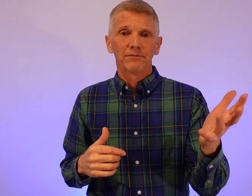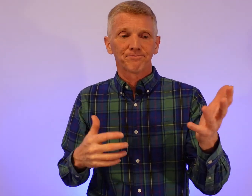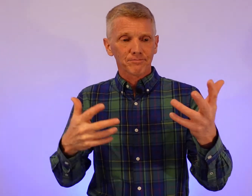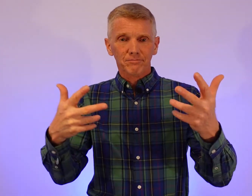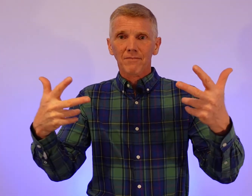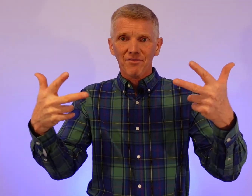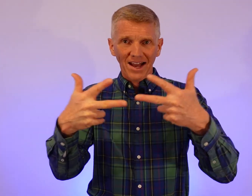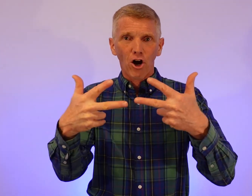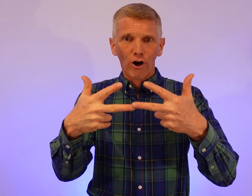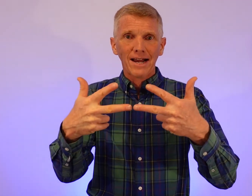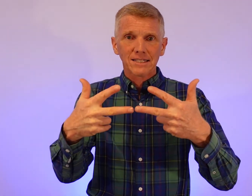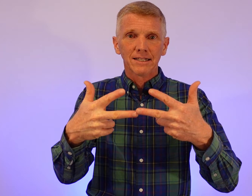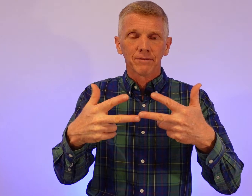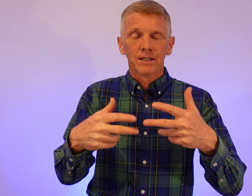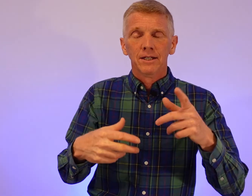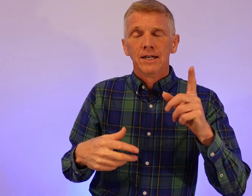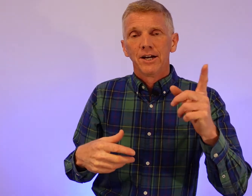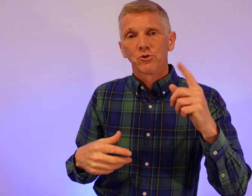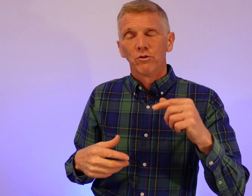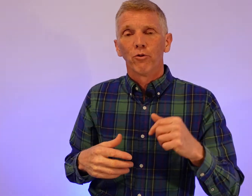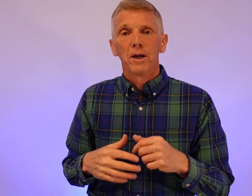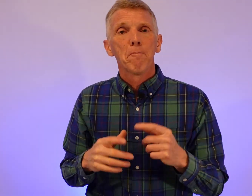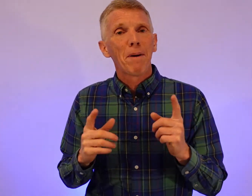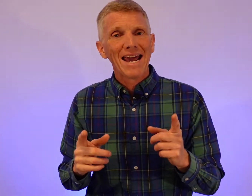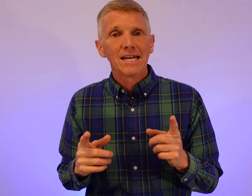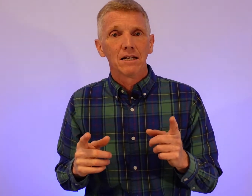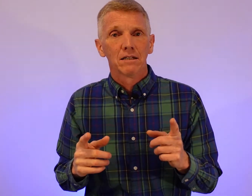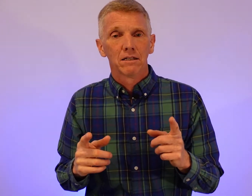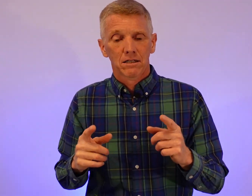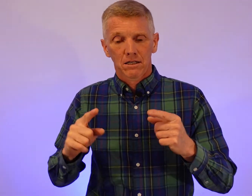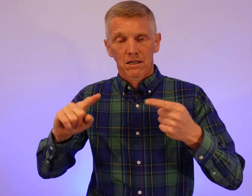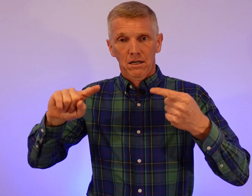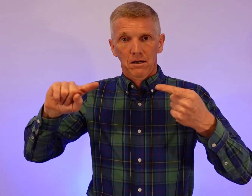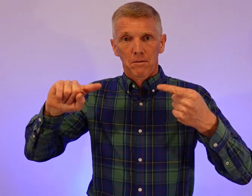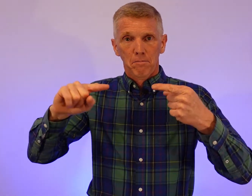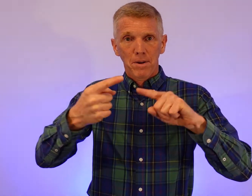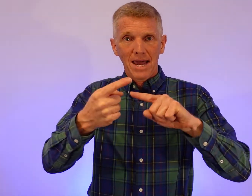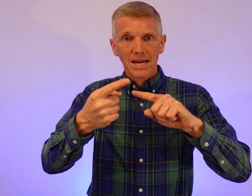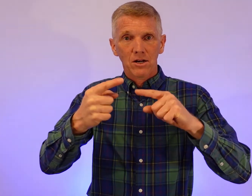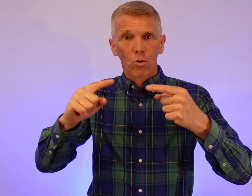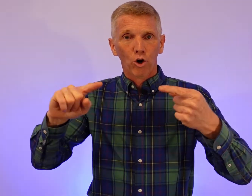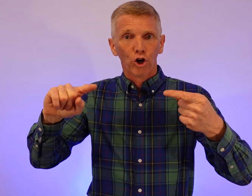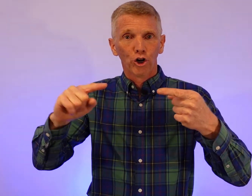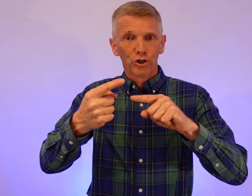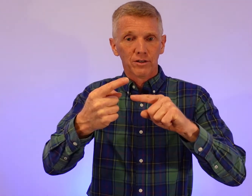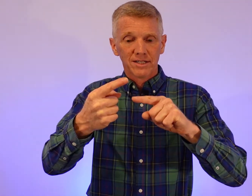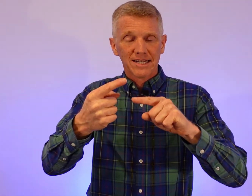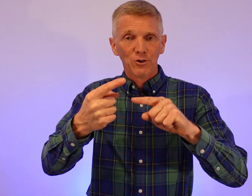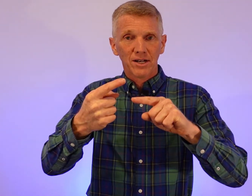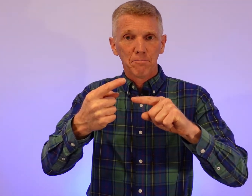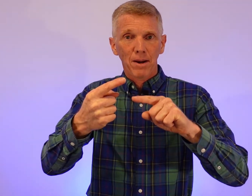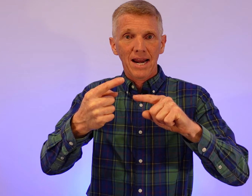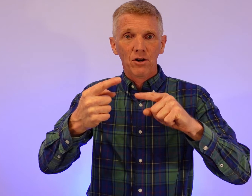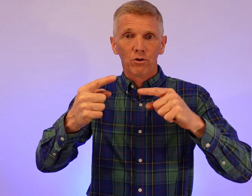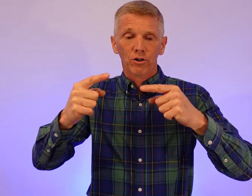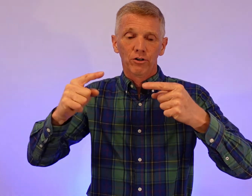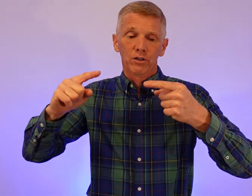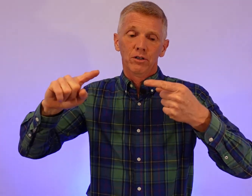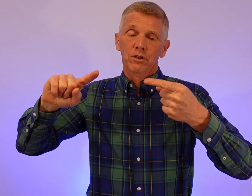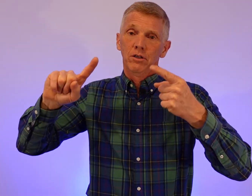about that car accident? Here's one for you. Pain. Pain or hurt. This is how you sign pain or hurt.